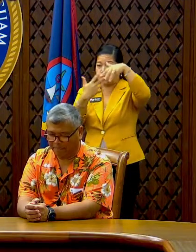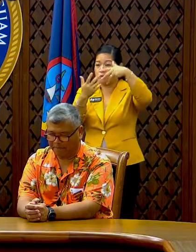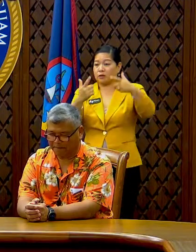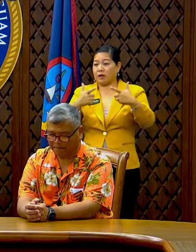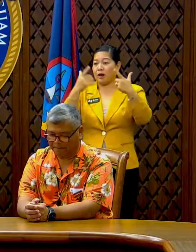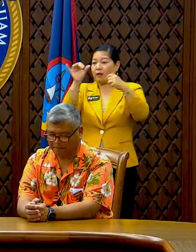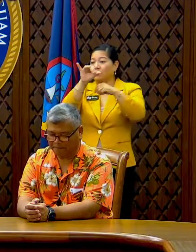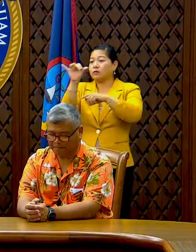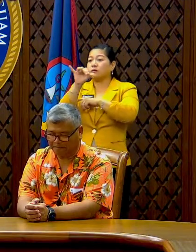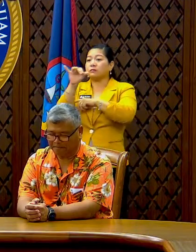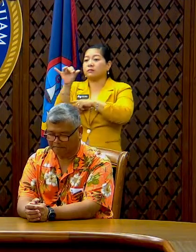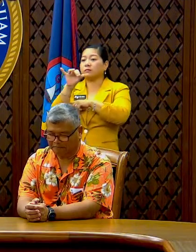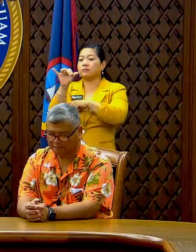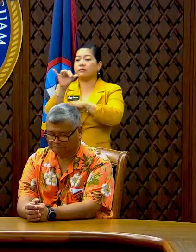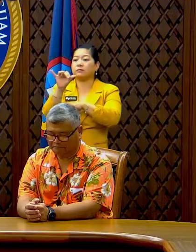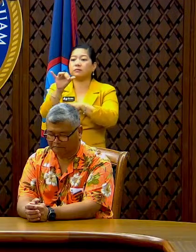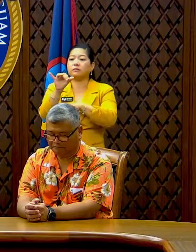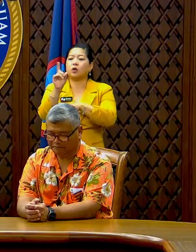life.